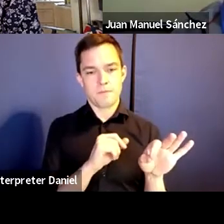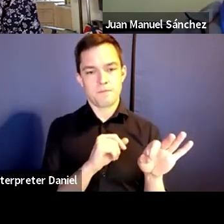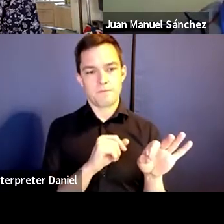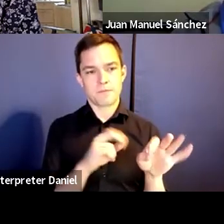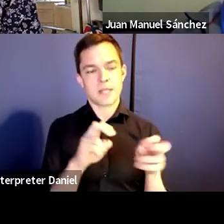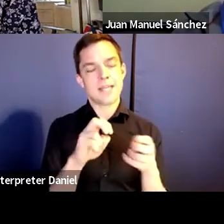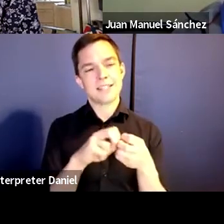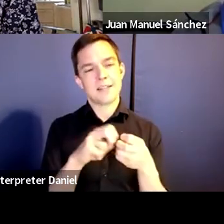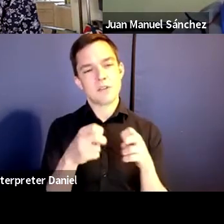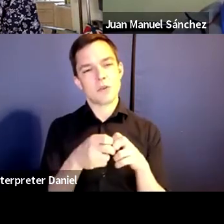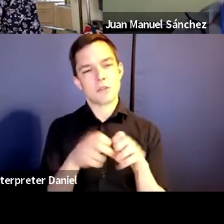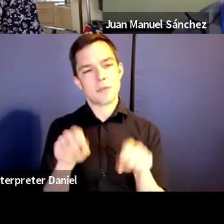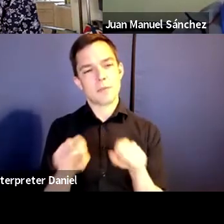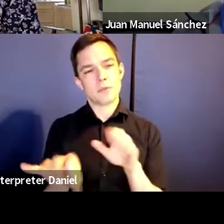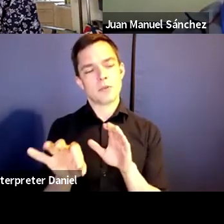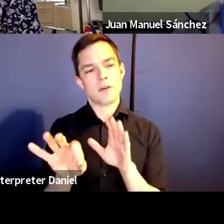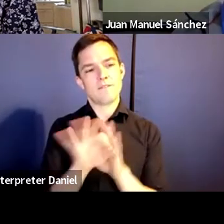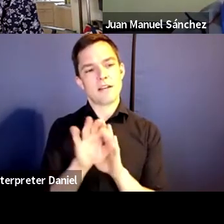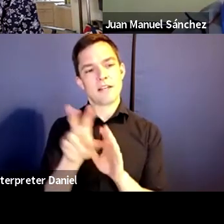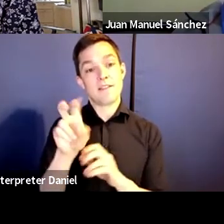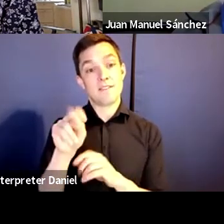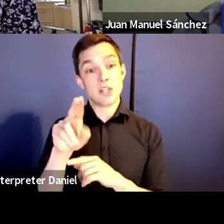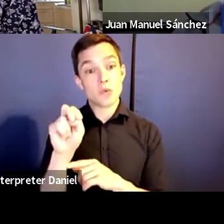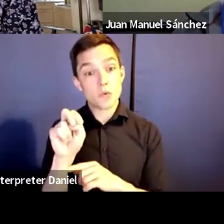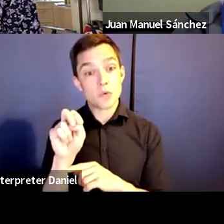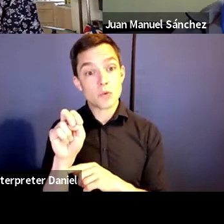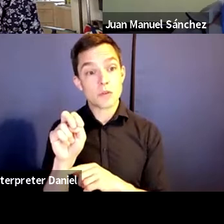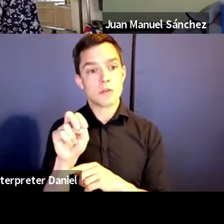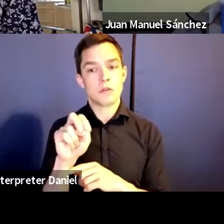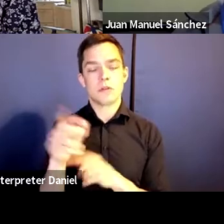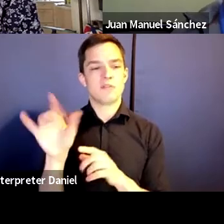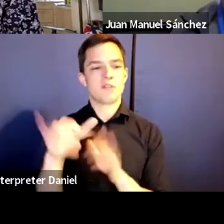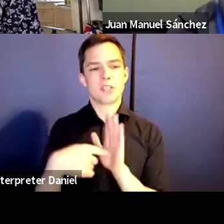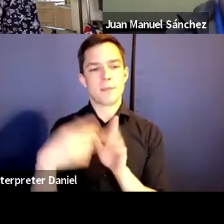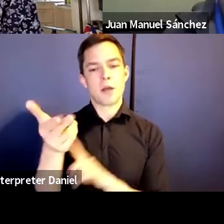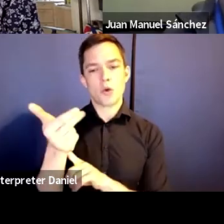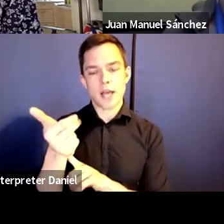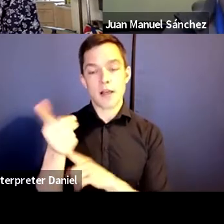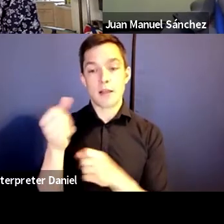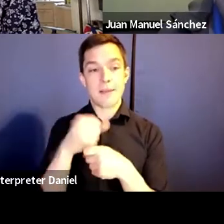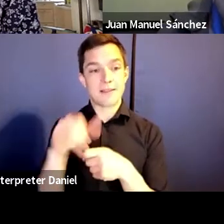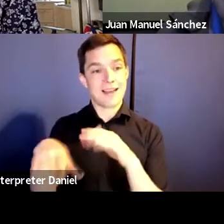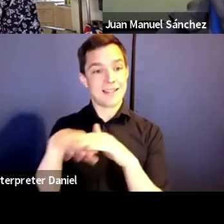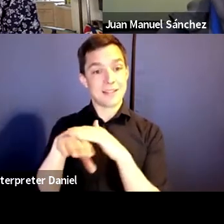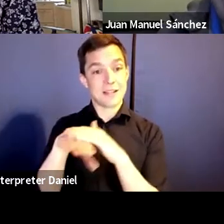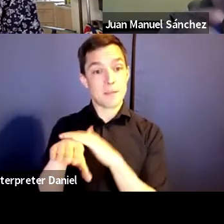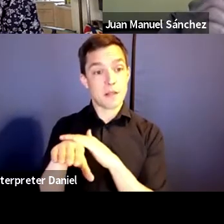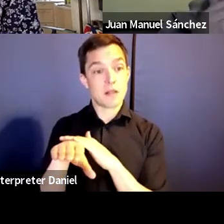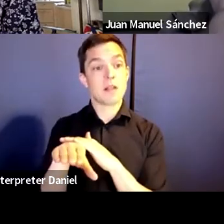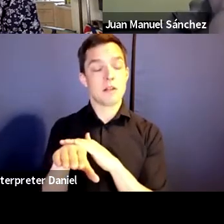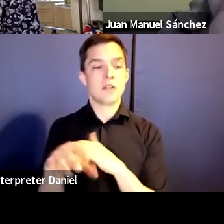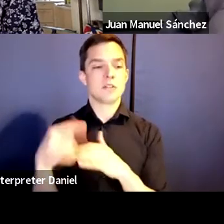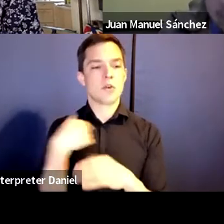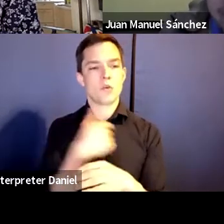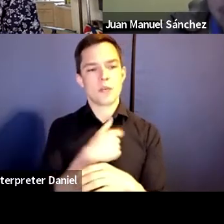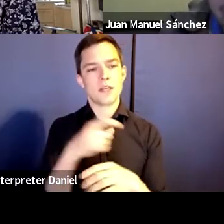to find the venue, like the hotels with accessible hotels. So we have to be